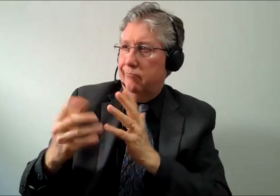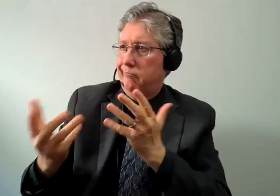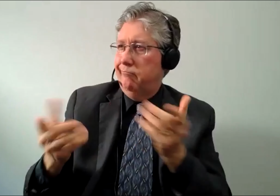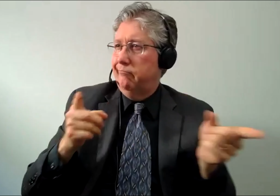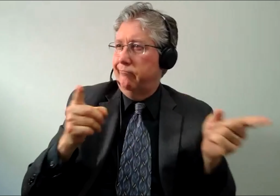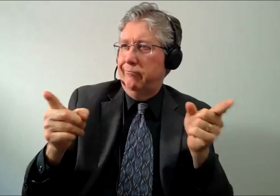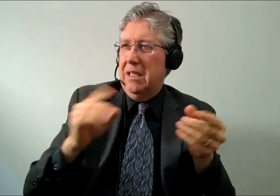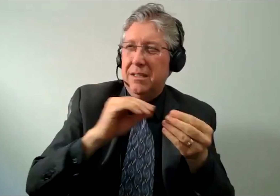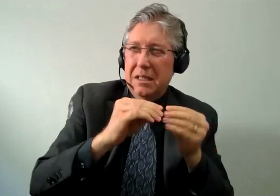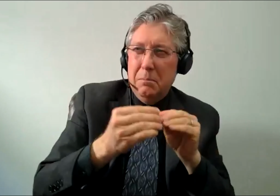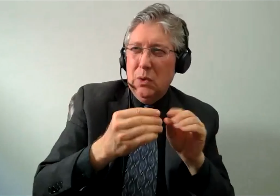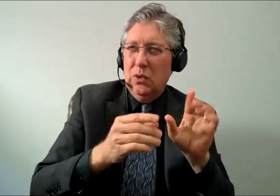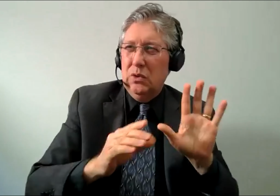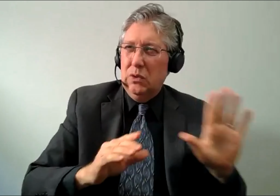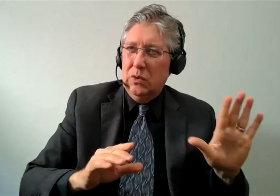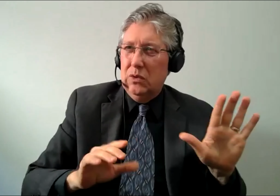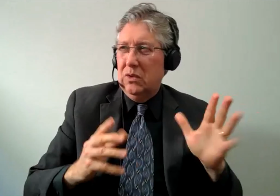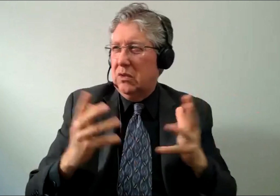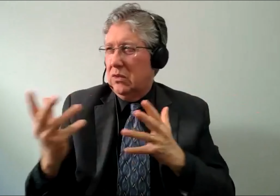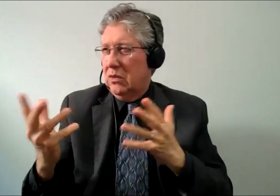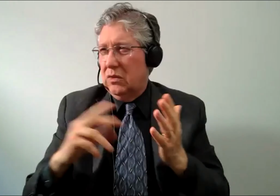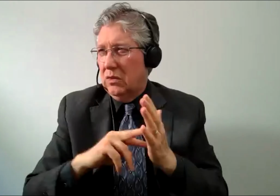these numbers mean?